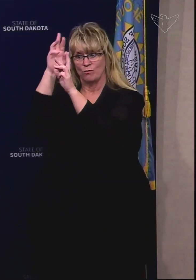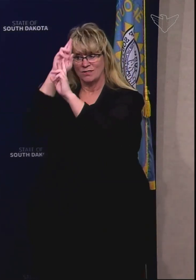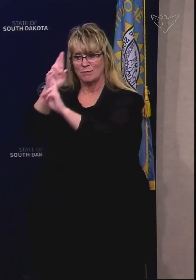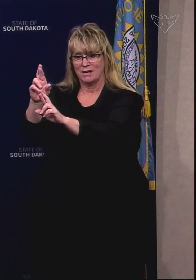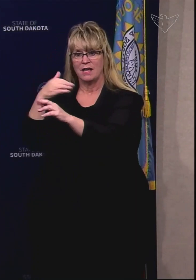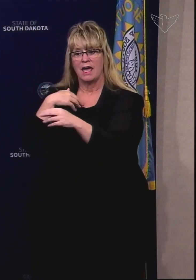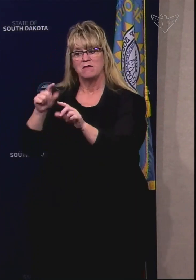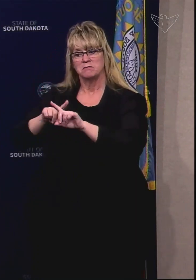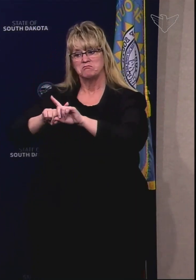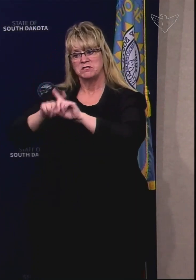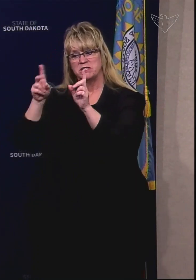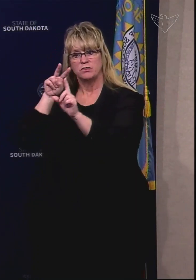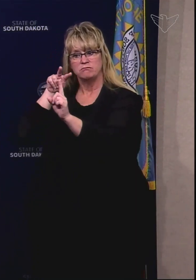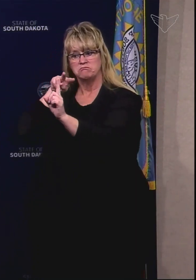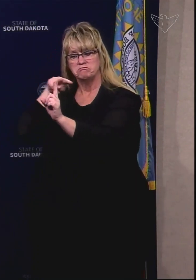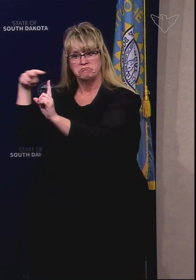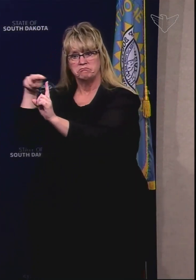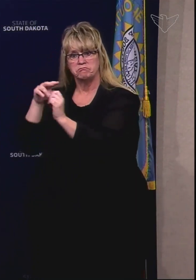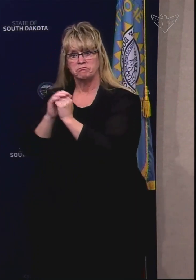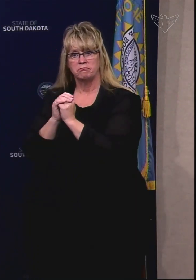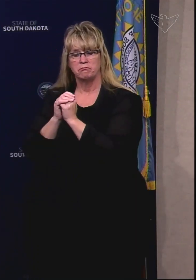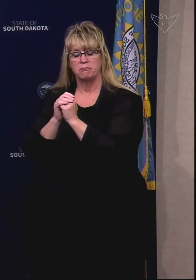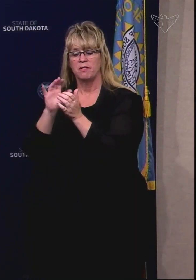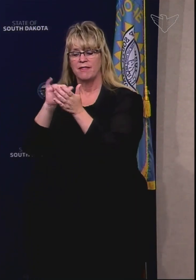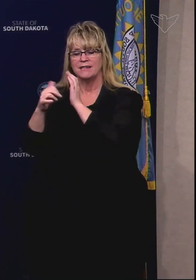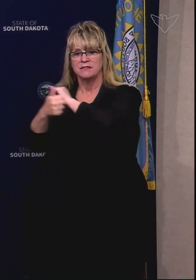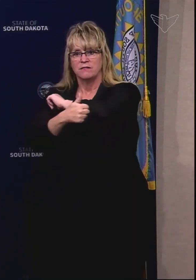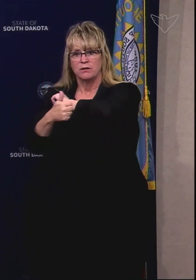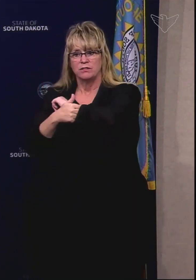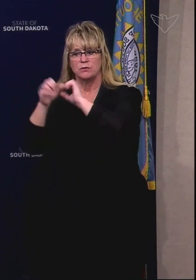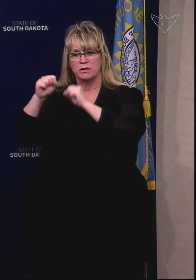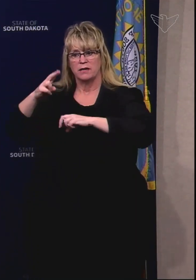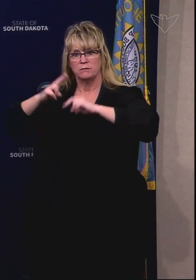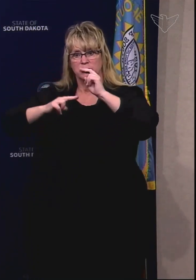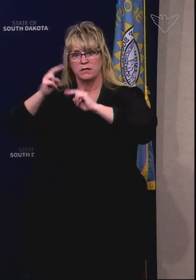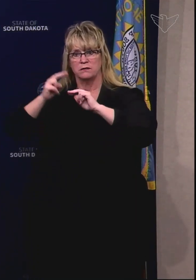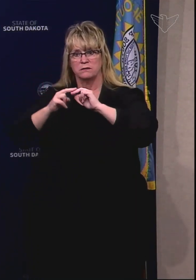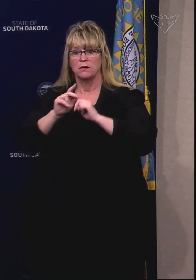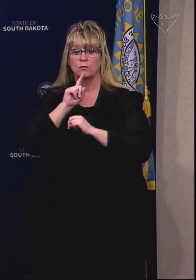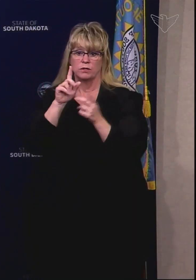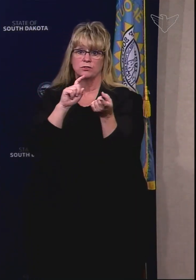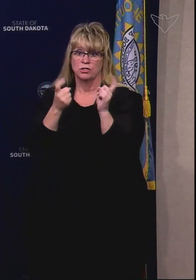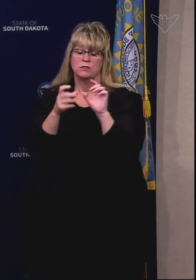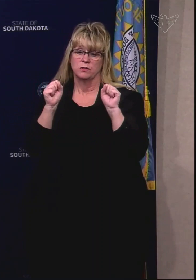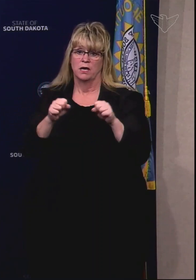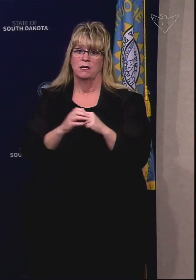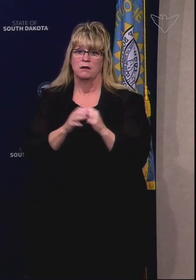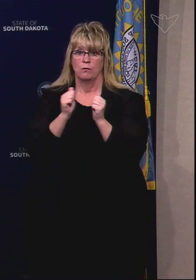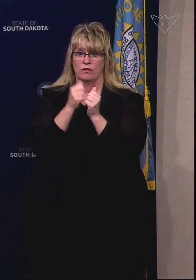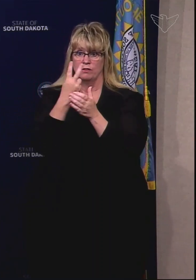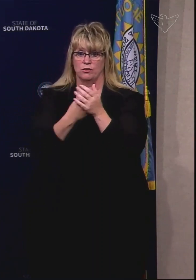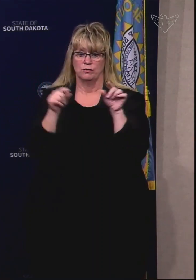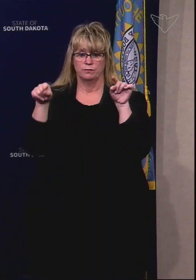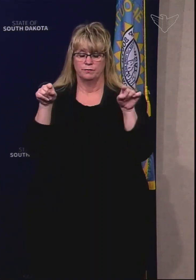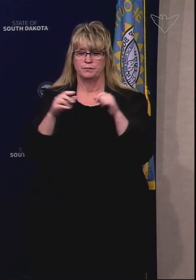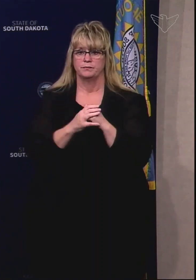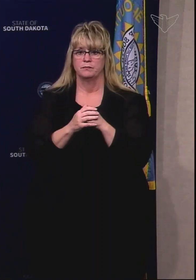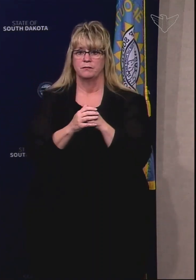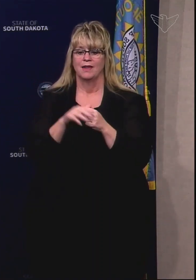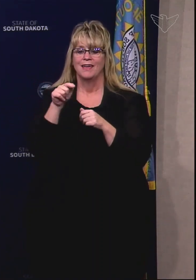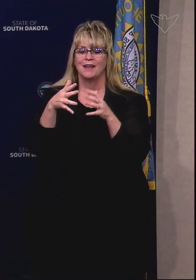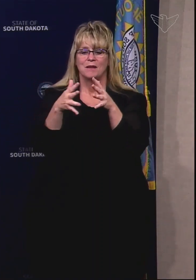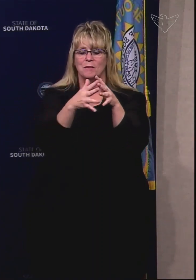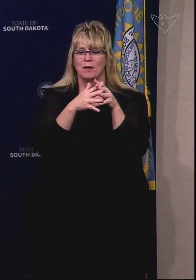differing views, is a foundation on which we can build real change. Now, in America, the street